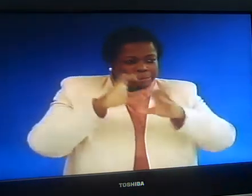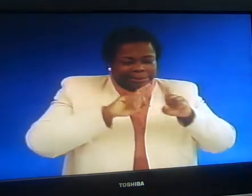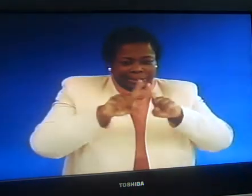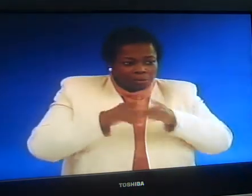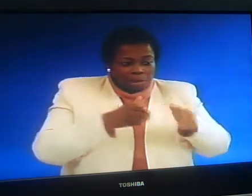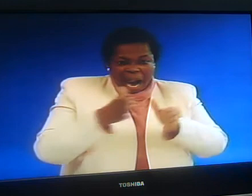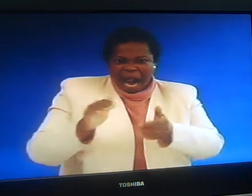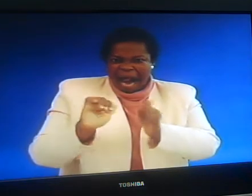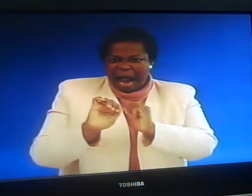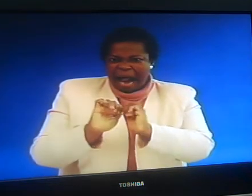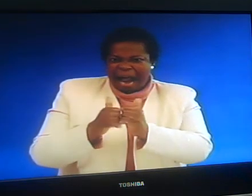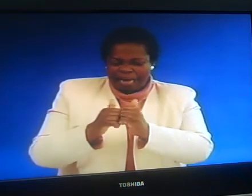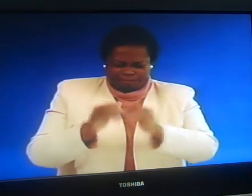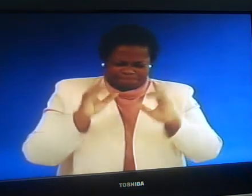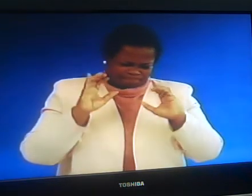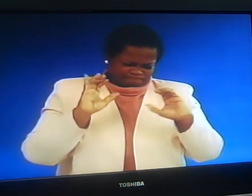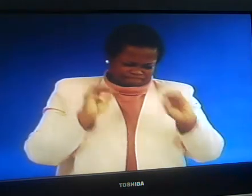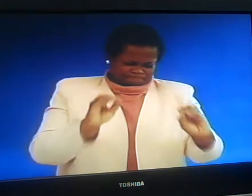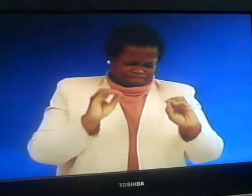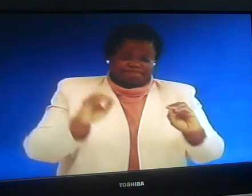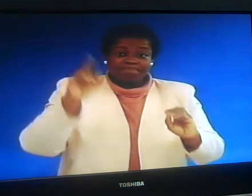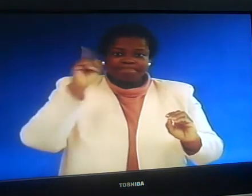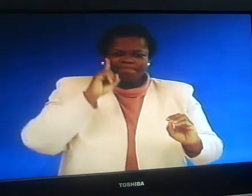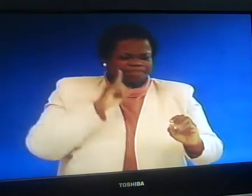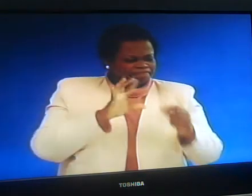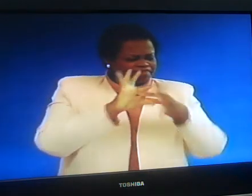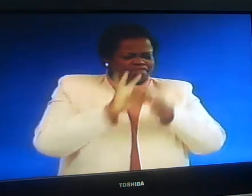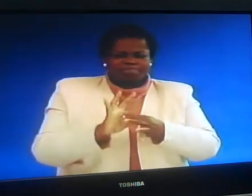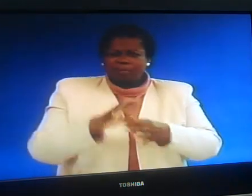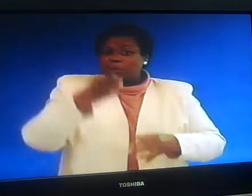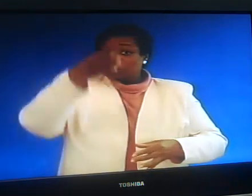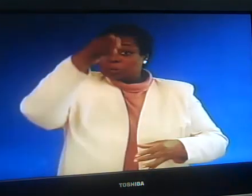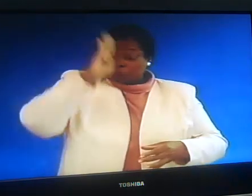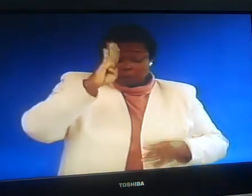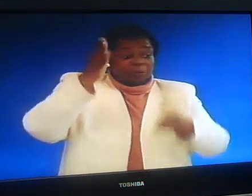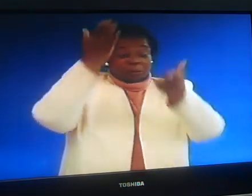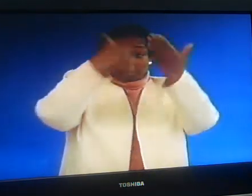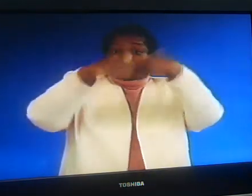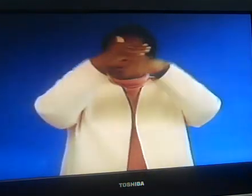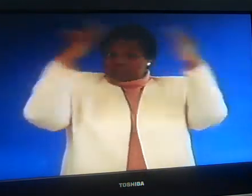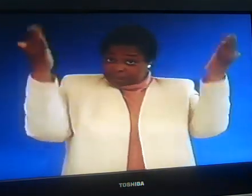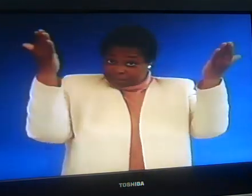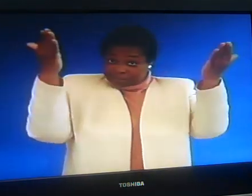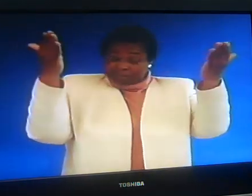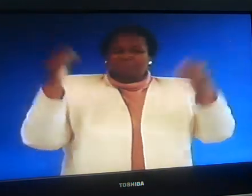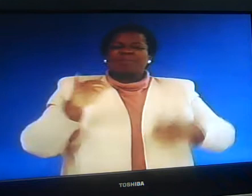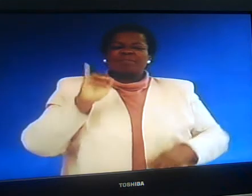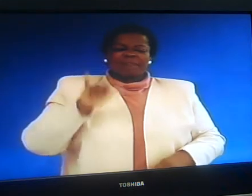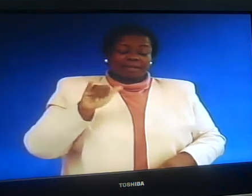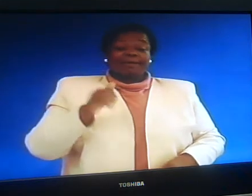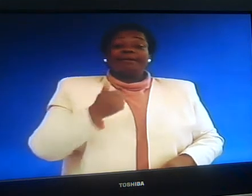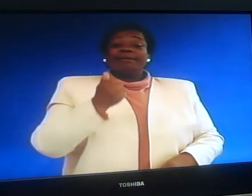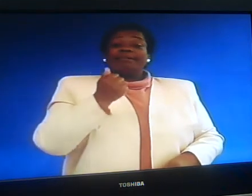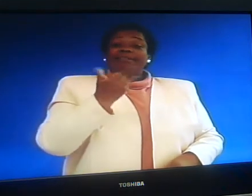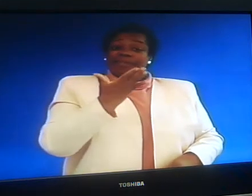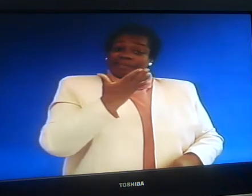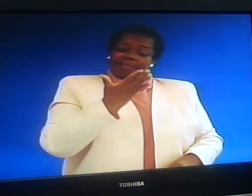So people were really trying to figure out ways to teach the deaf the belief of God.